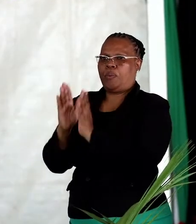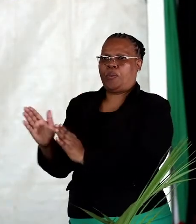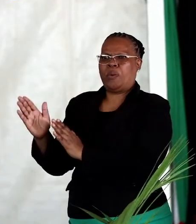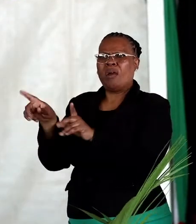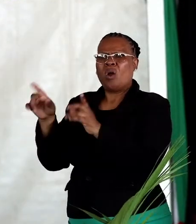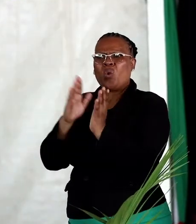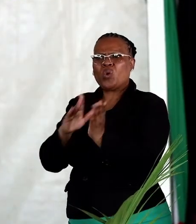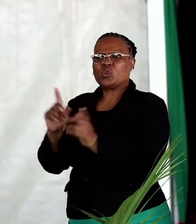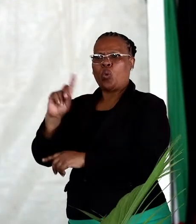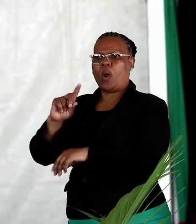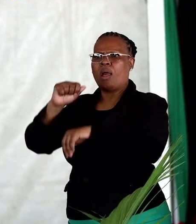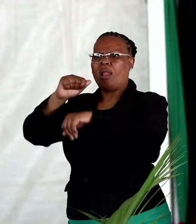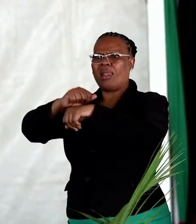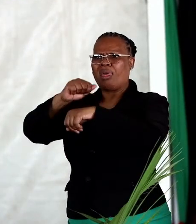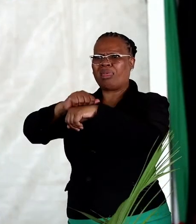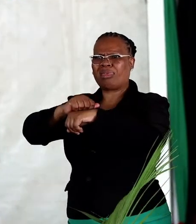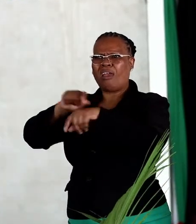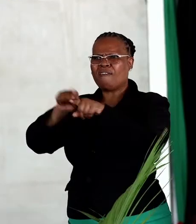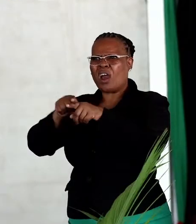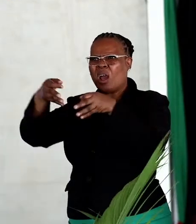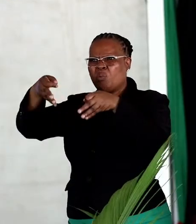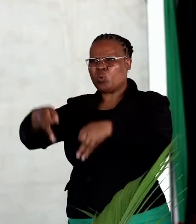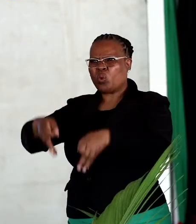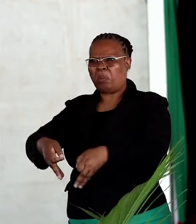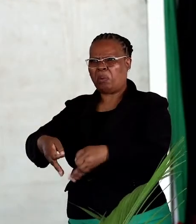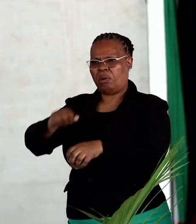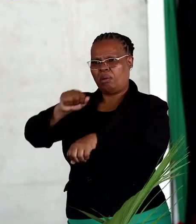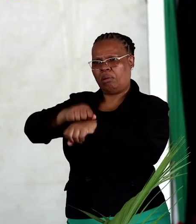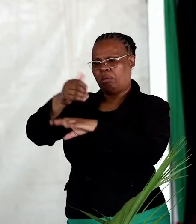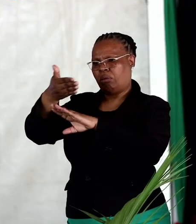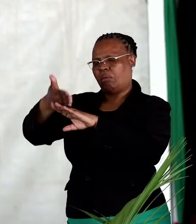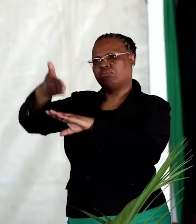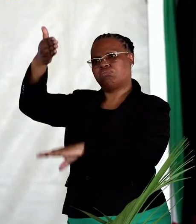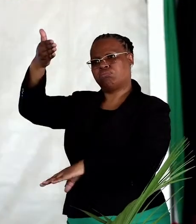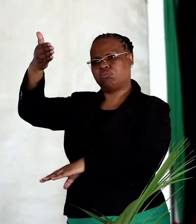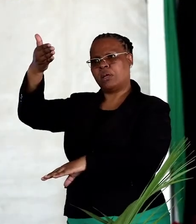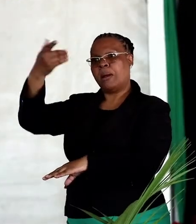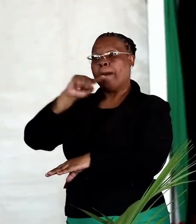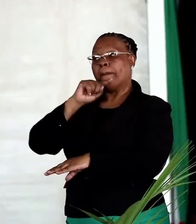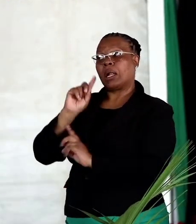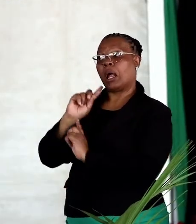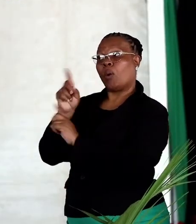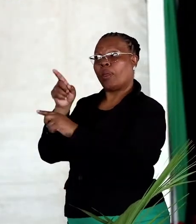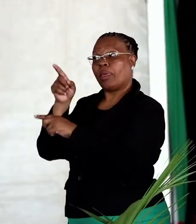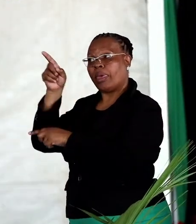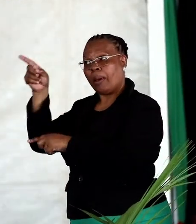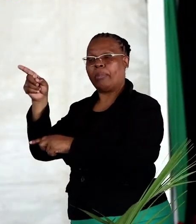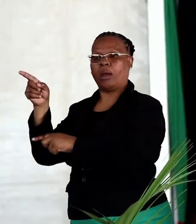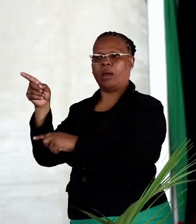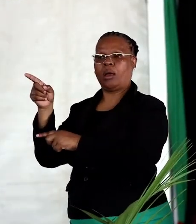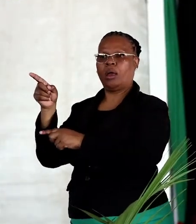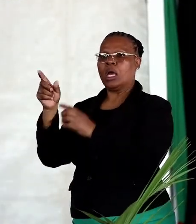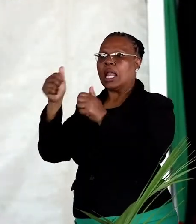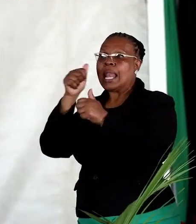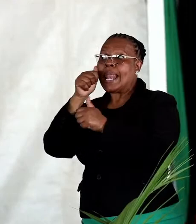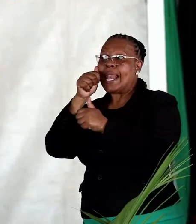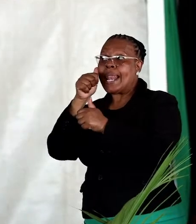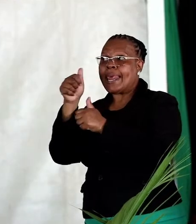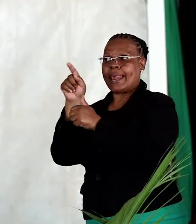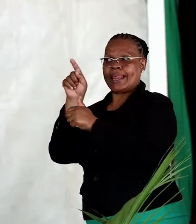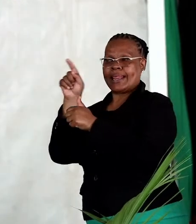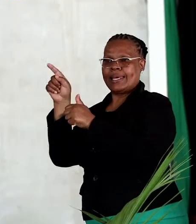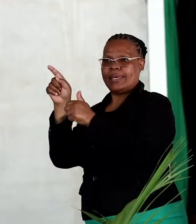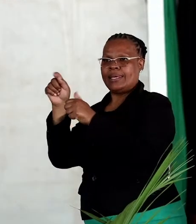eGinsberg ilitye likhulu lihle. Bakhona babhaliwe kodwa balelanga phaya. Sathi because these people